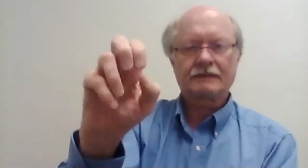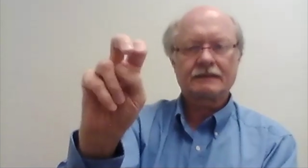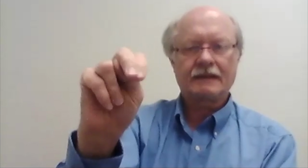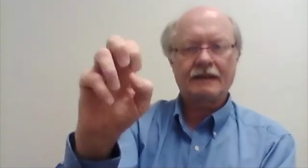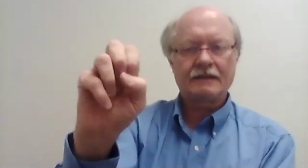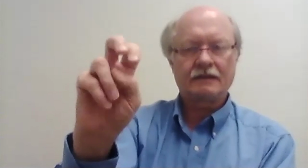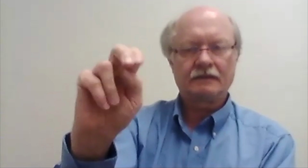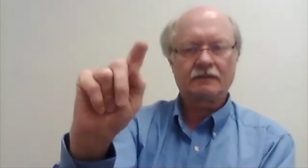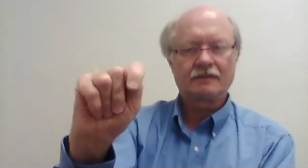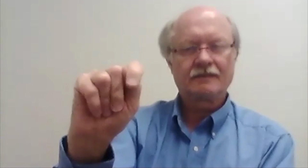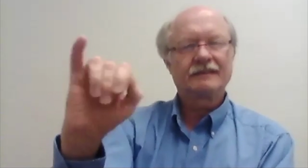renter's insurance.